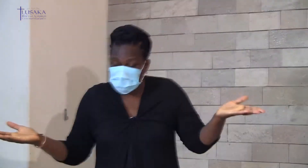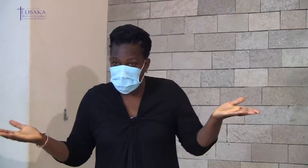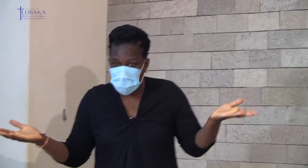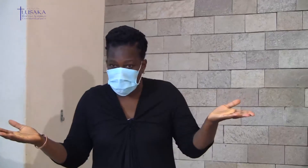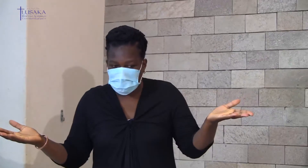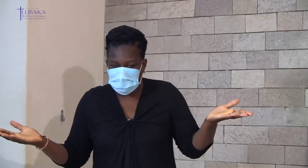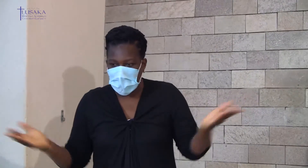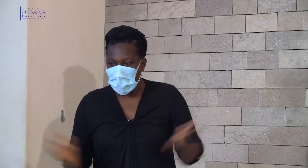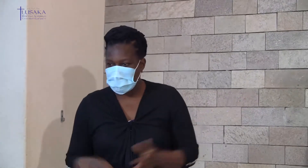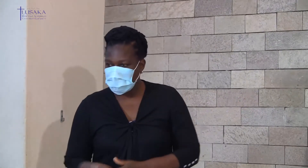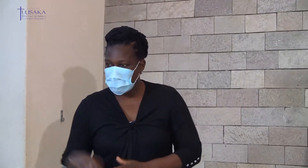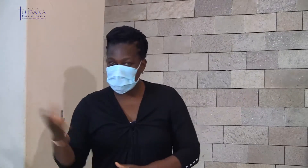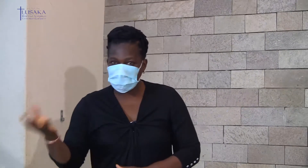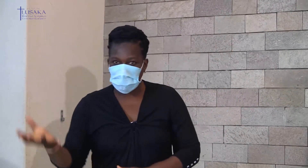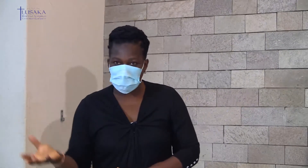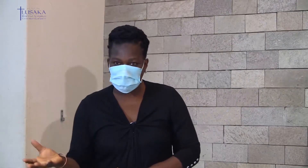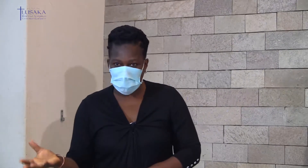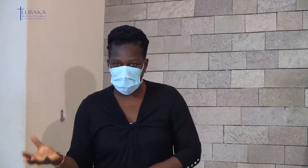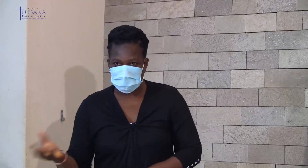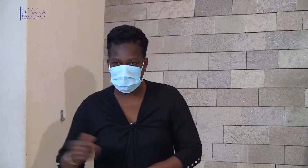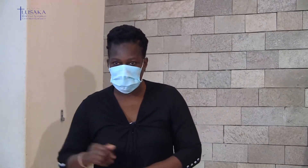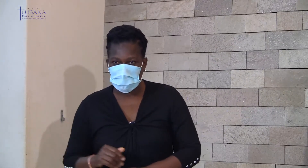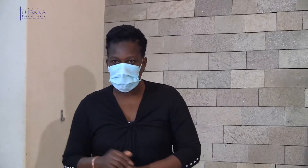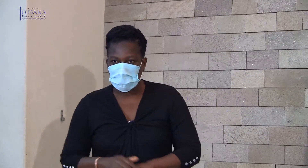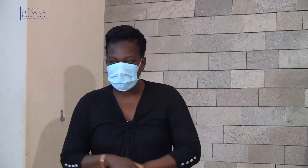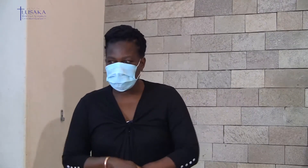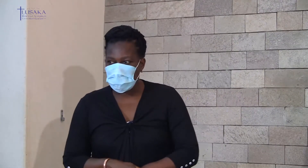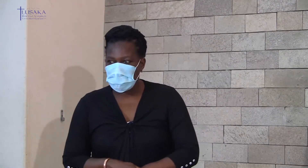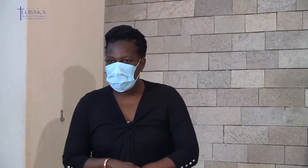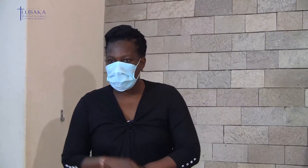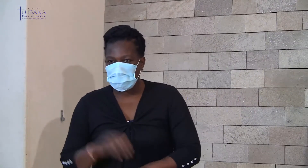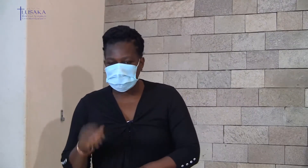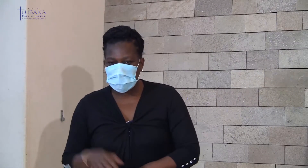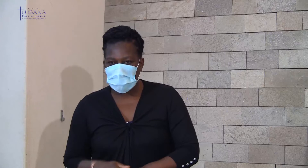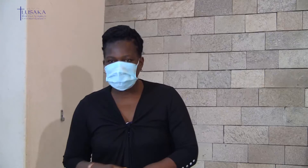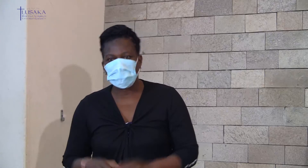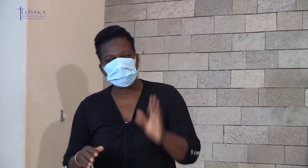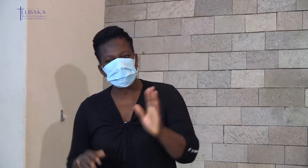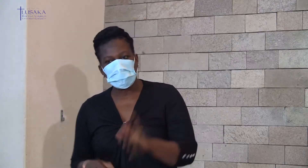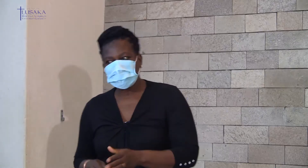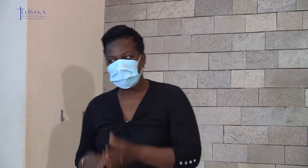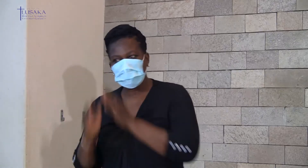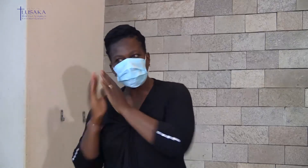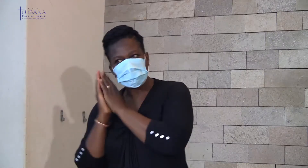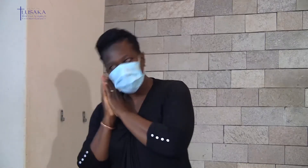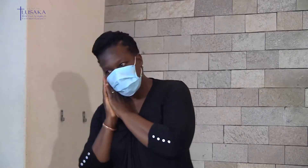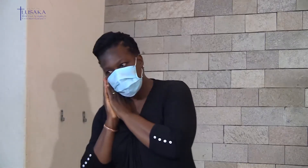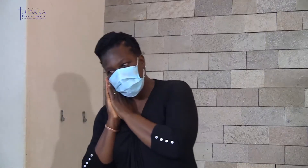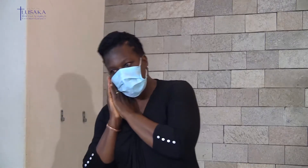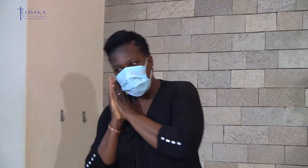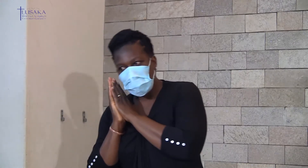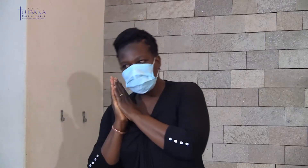are not even married? And then you are going to have a child." So that night, when Joseph went to